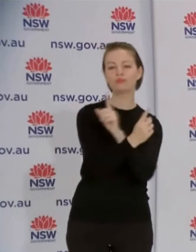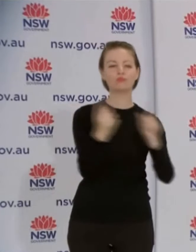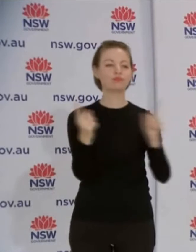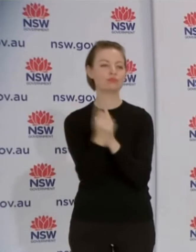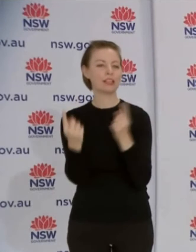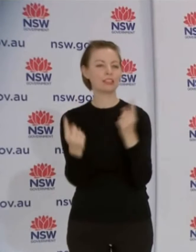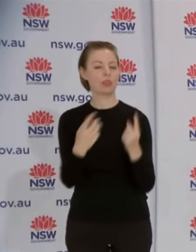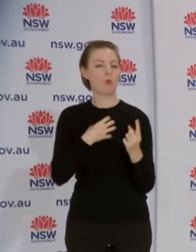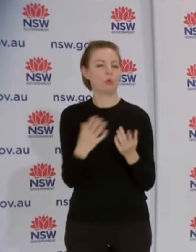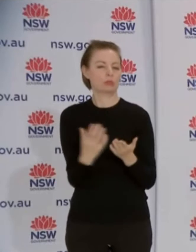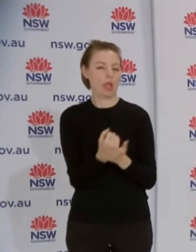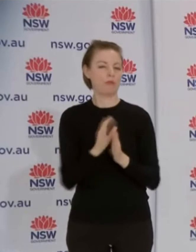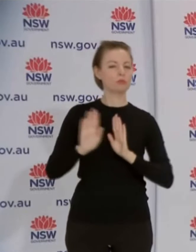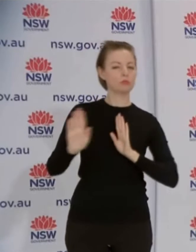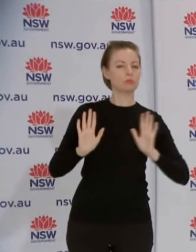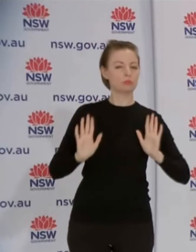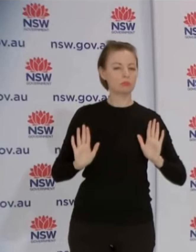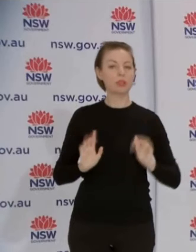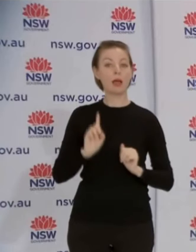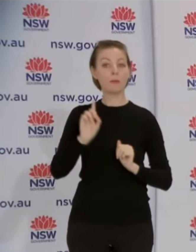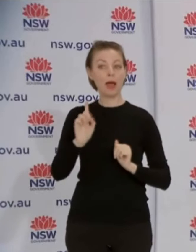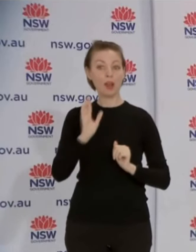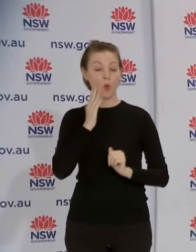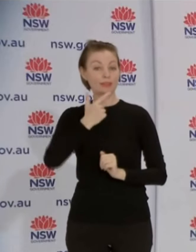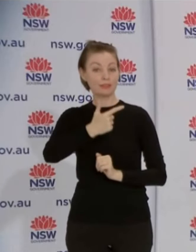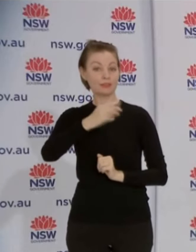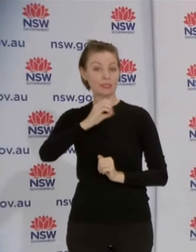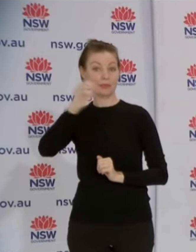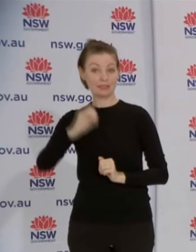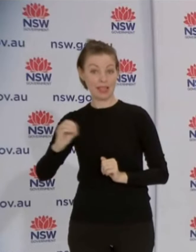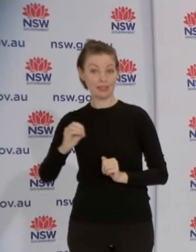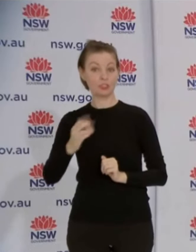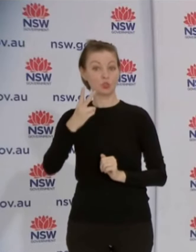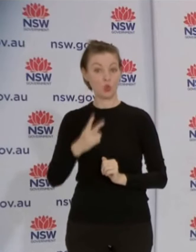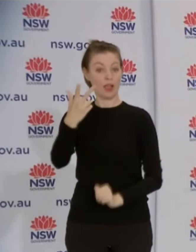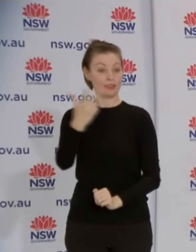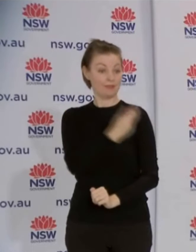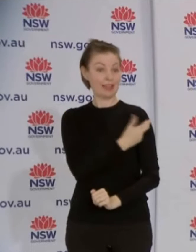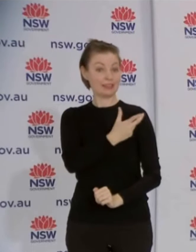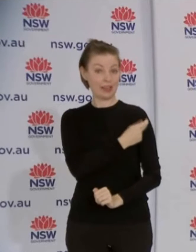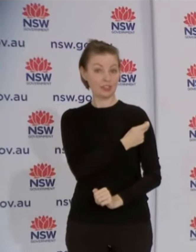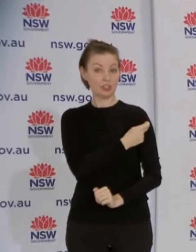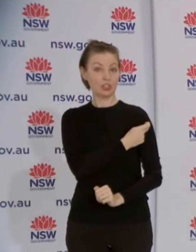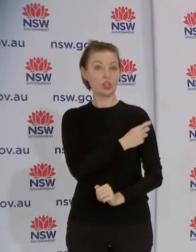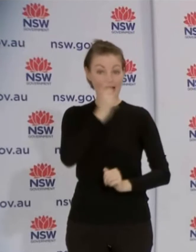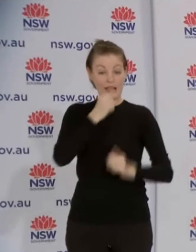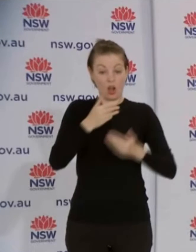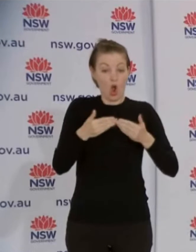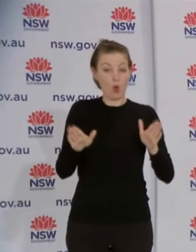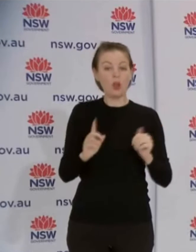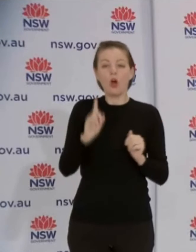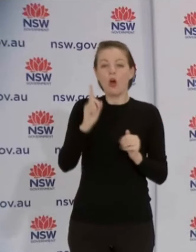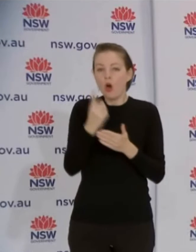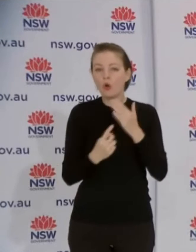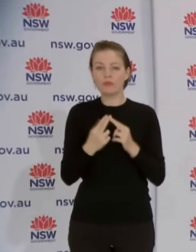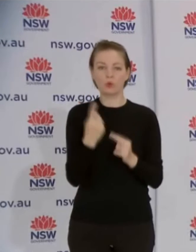want to stress this. The privileges will extend to people at 70% double dose are only for those who are double vaccinated. So get vaccinated